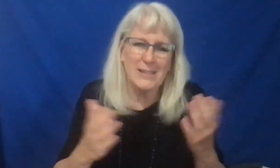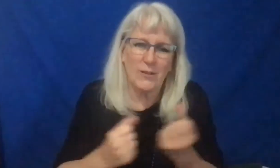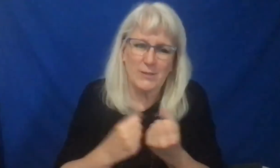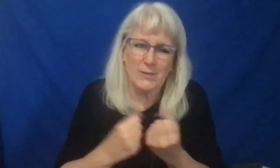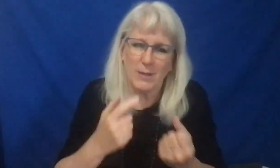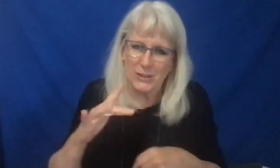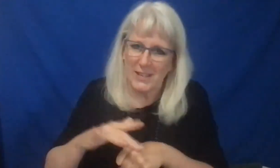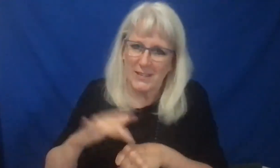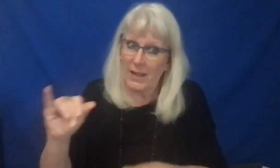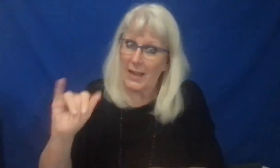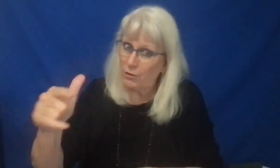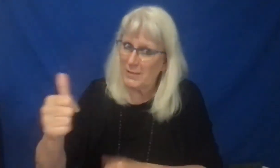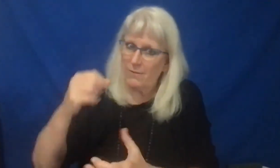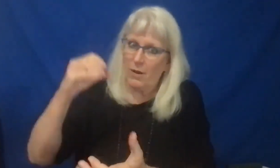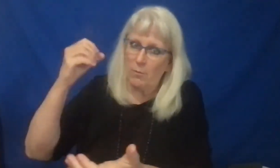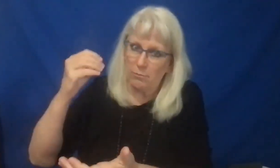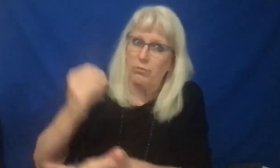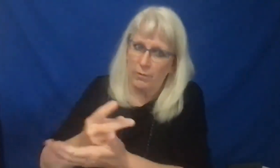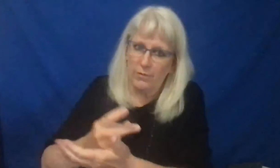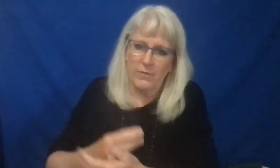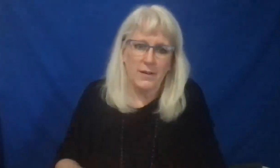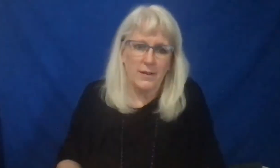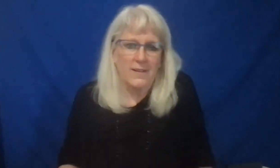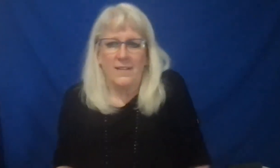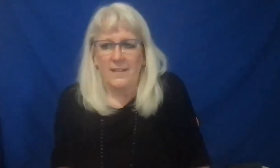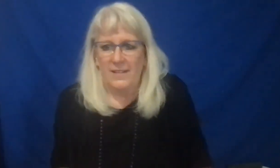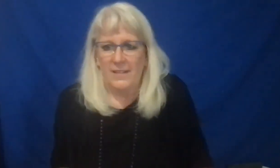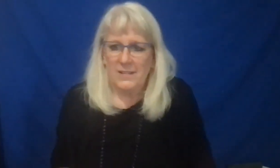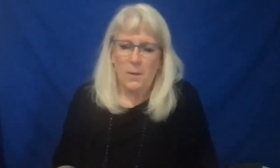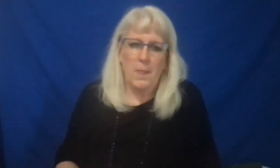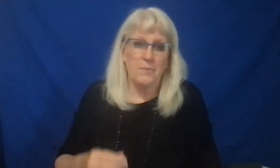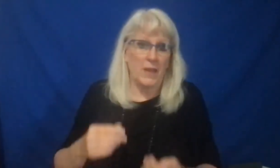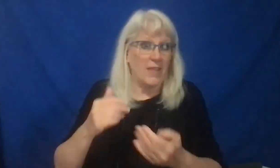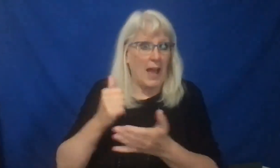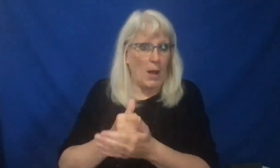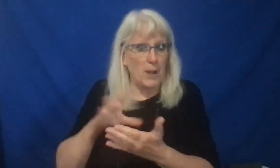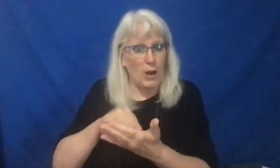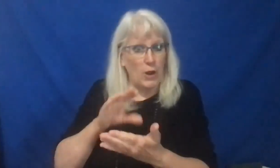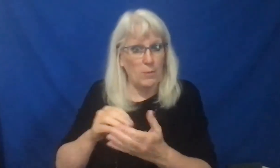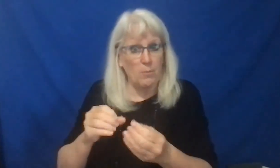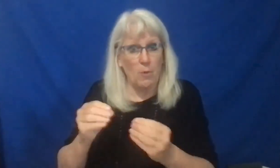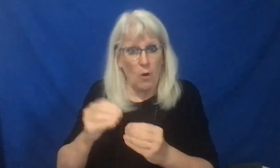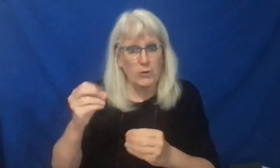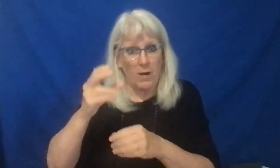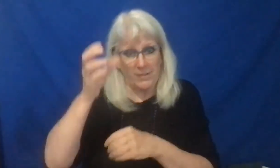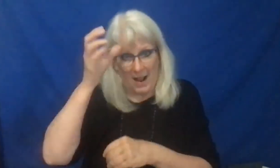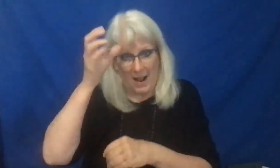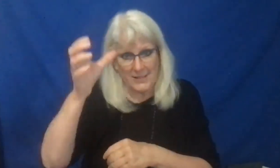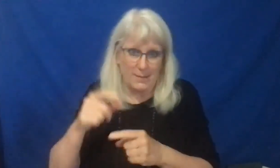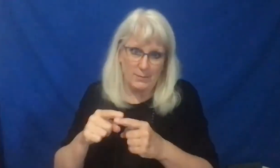look forward to continuing my journey of learning the concepts so I can have a better understanding of the AA service structure and my part in it. And thank you so